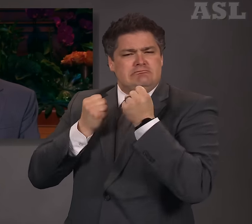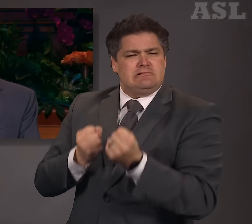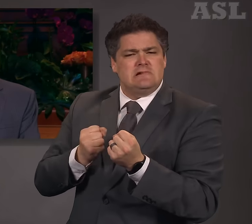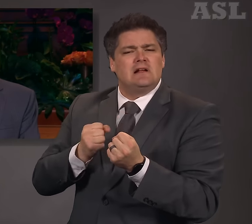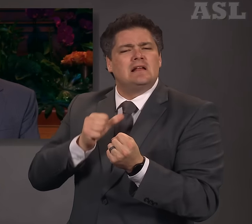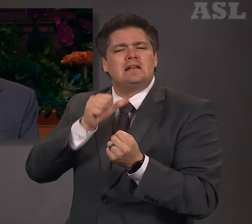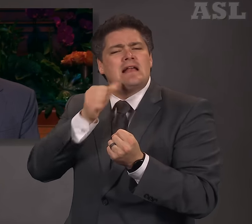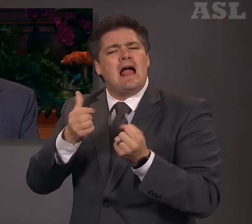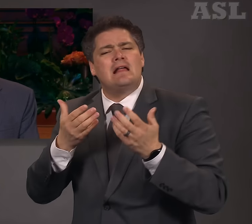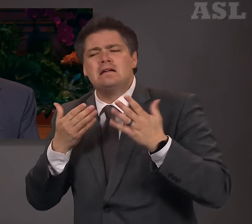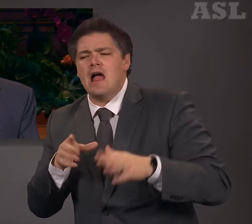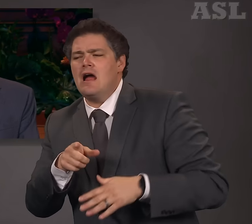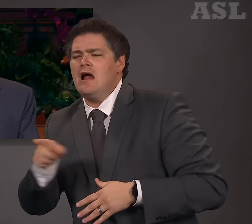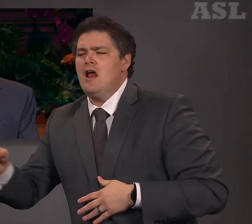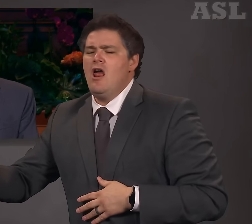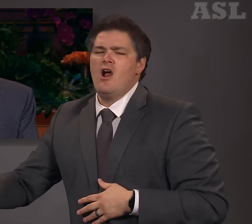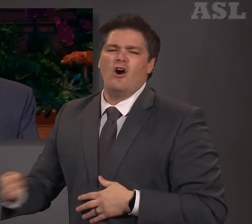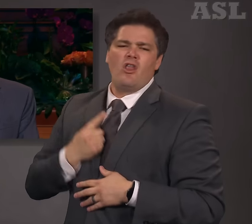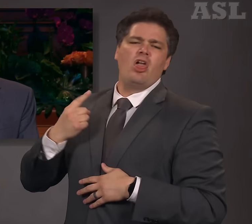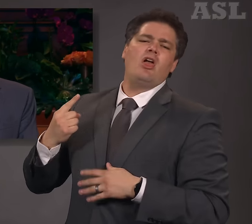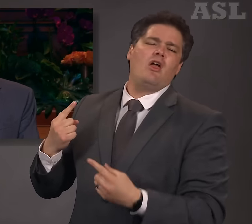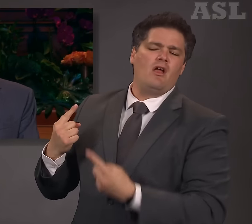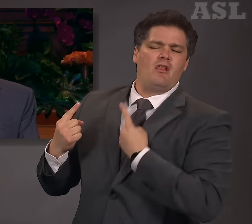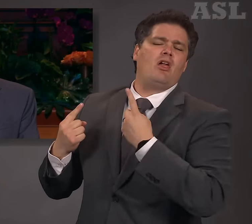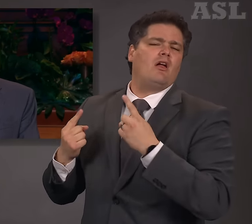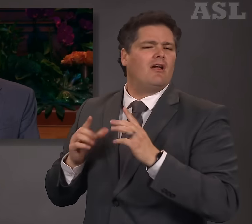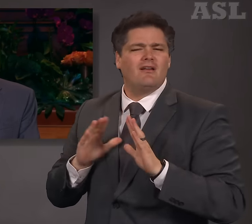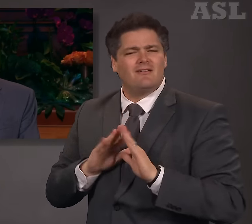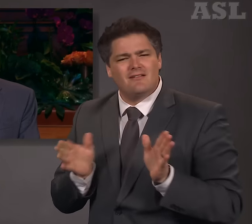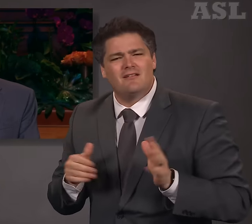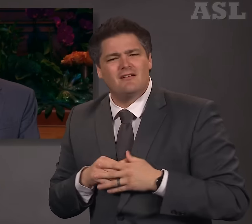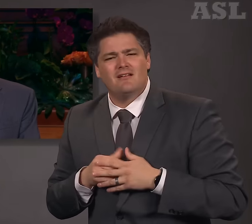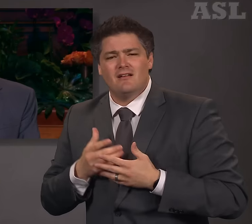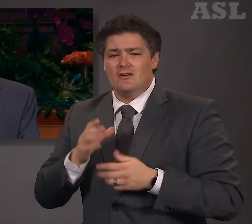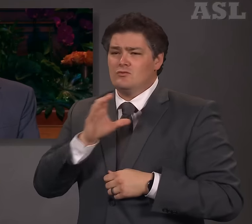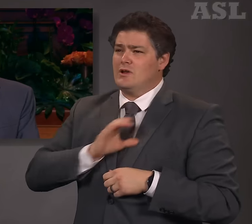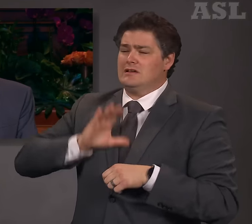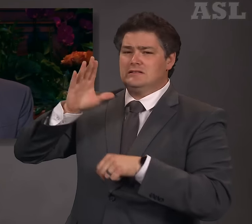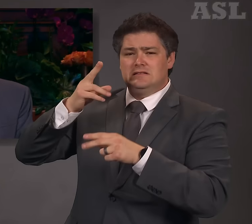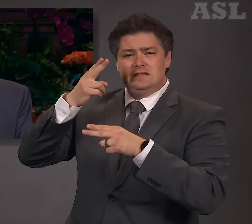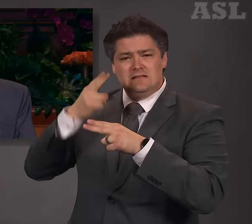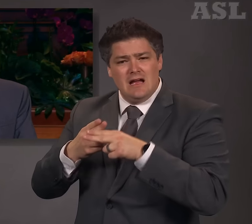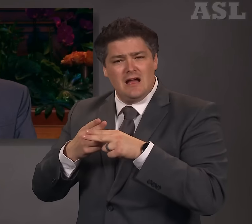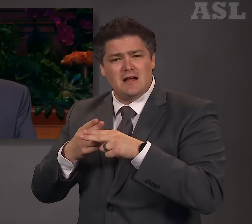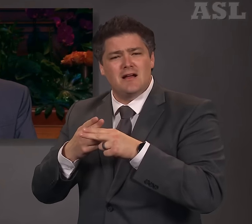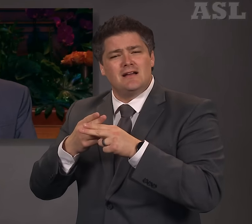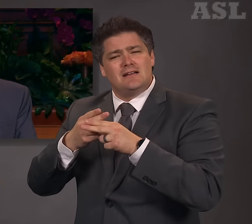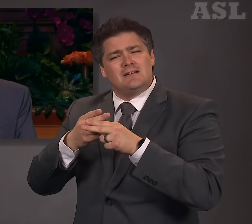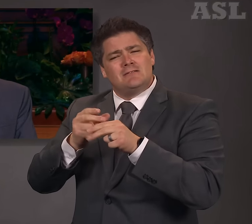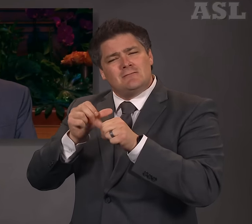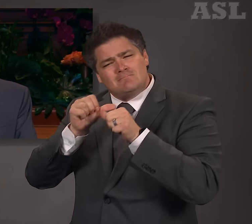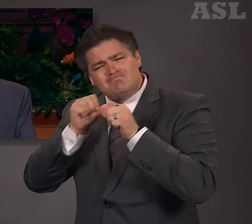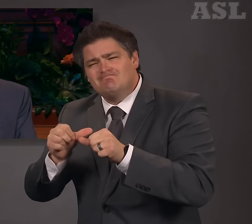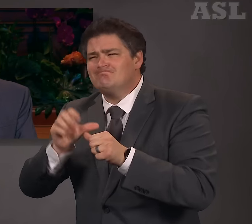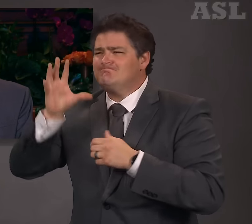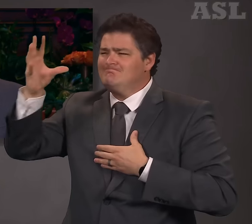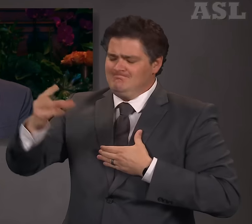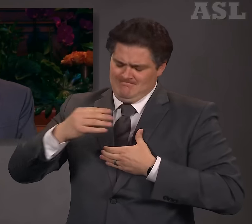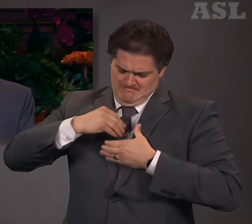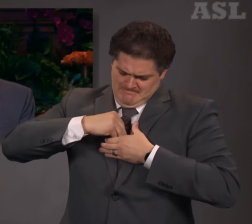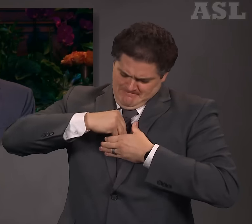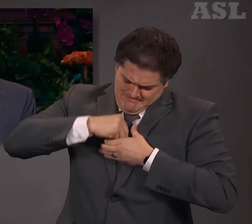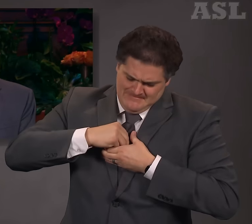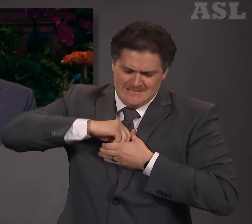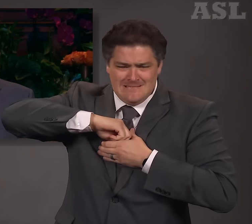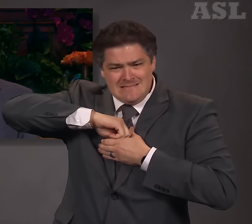God. Do not be offended by the strictness of the word. Remember to retain the name of Christ